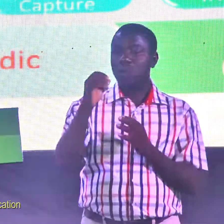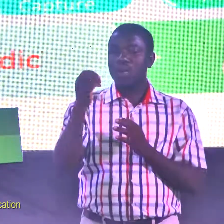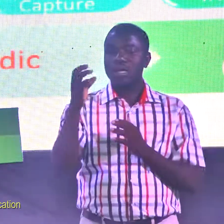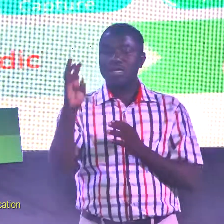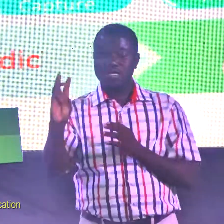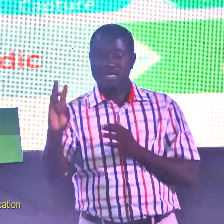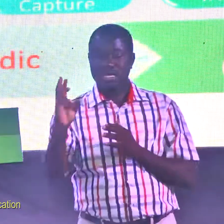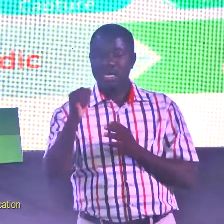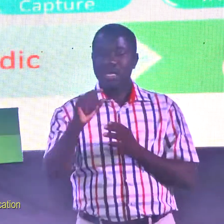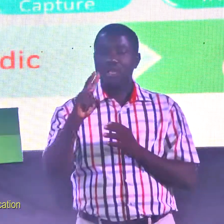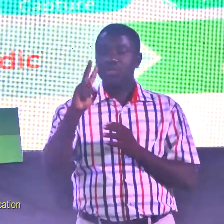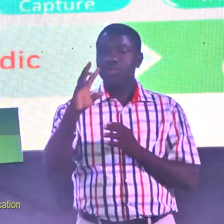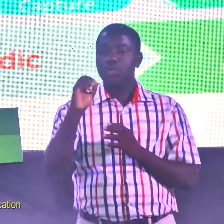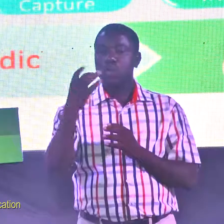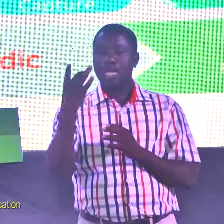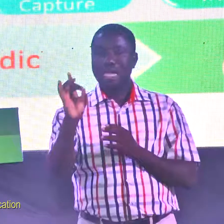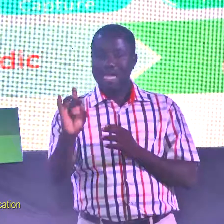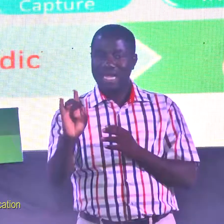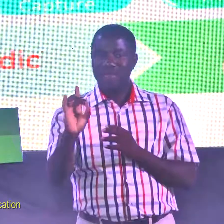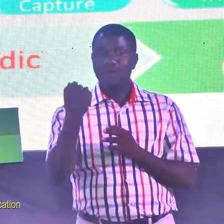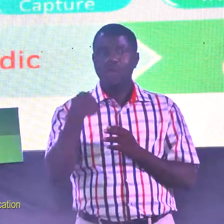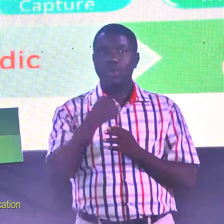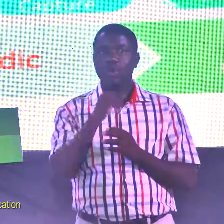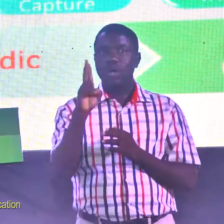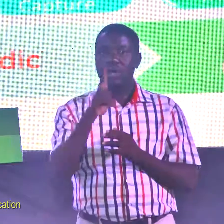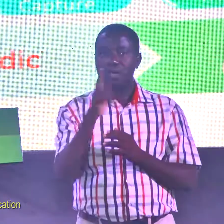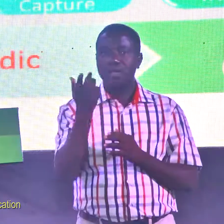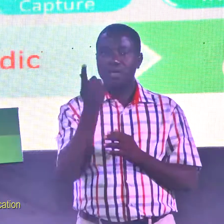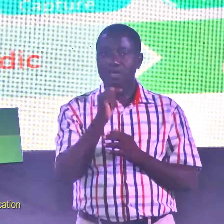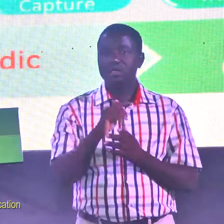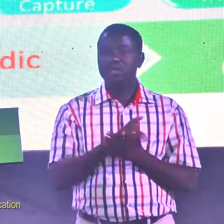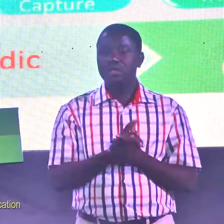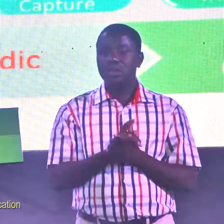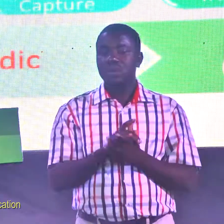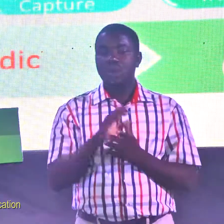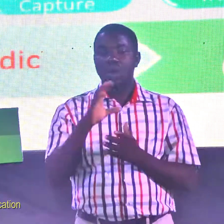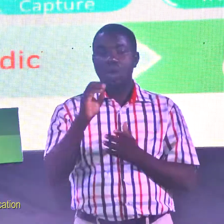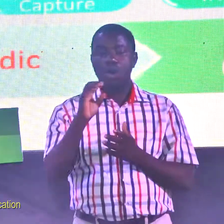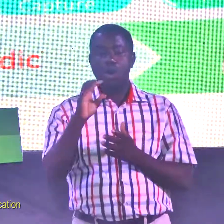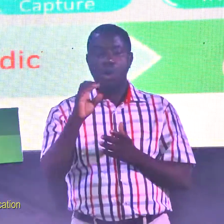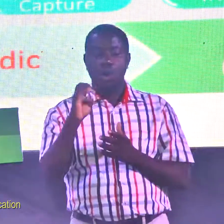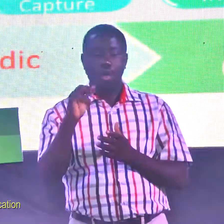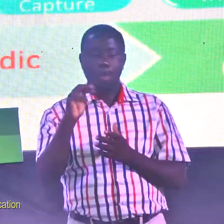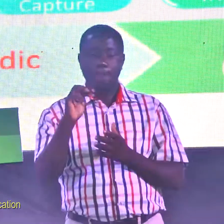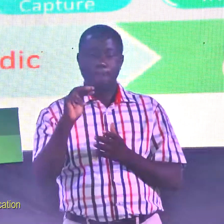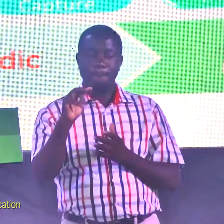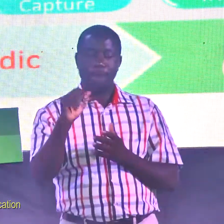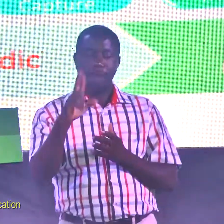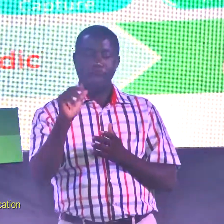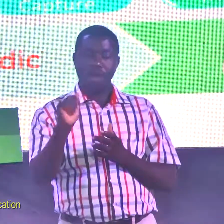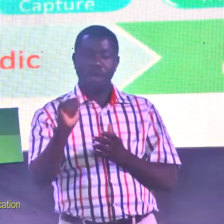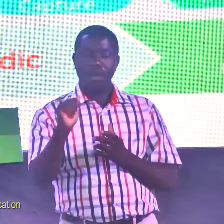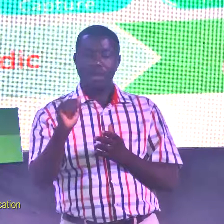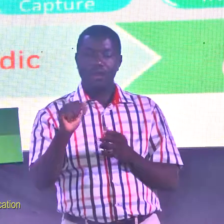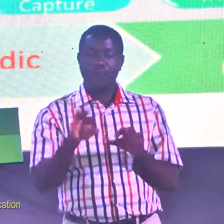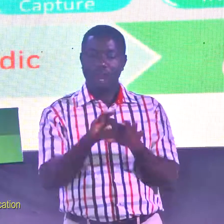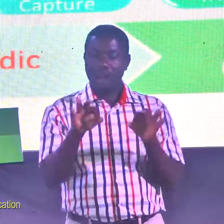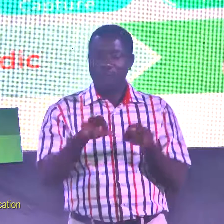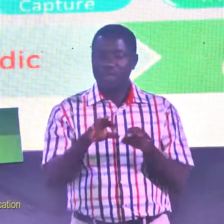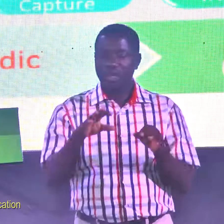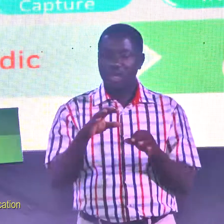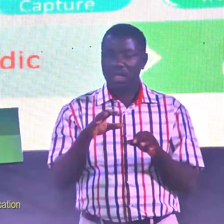and the year 2008, we used the OIMARA forms, which were filled in by the